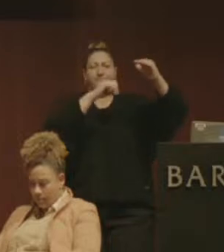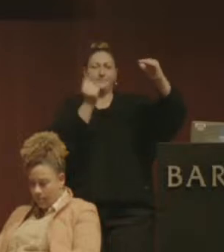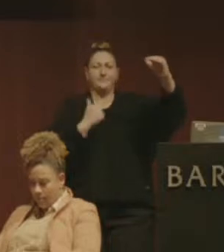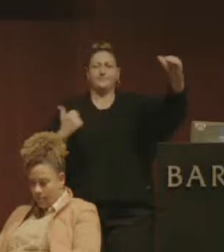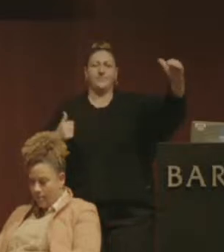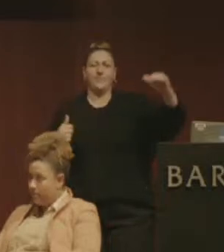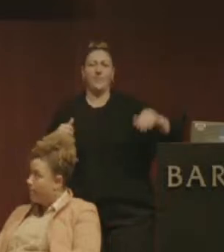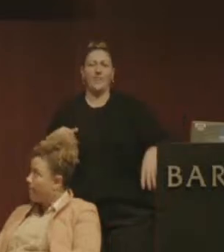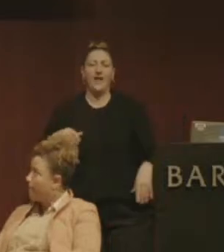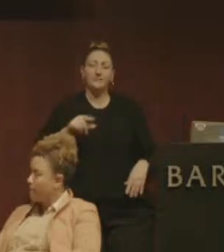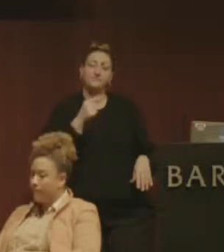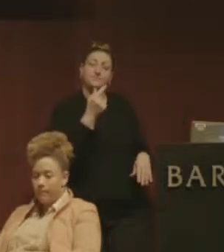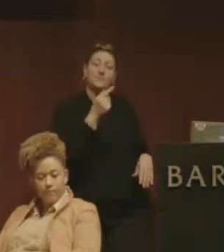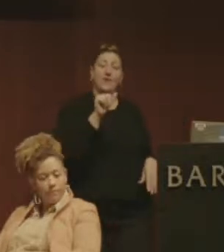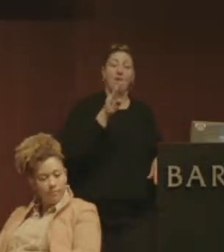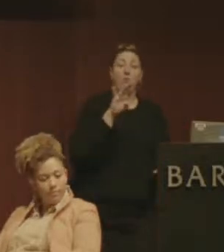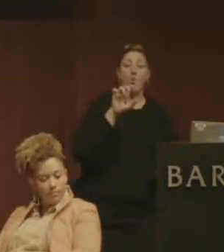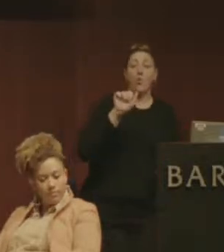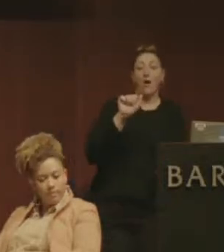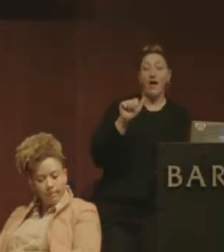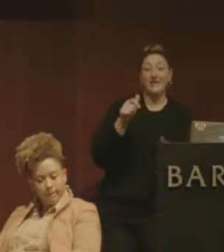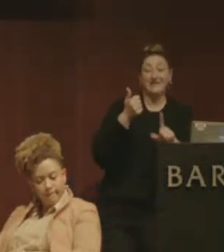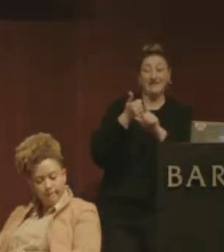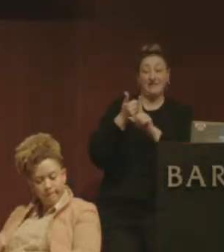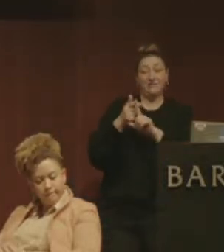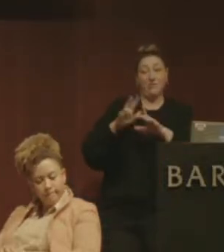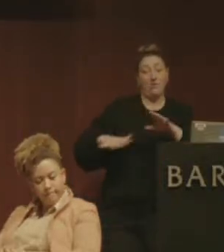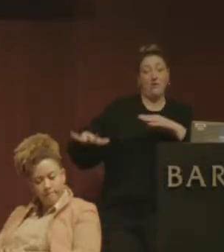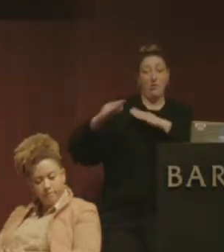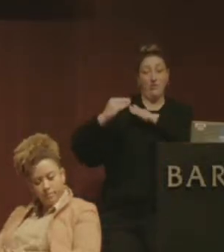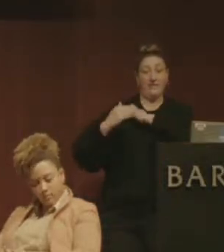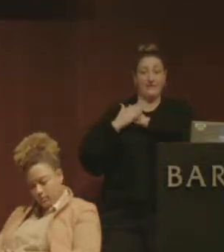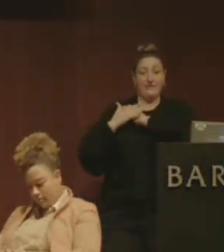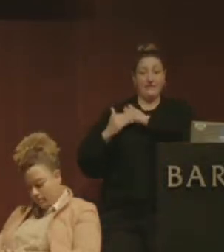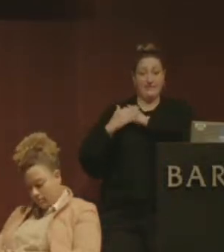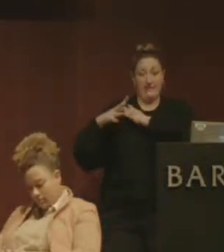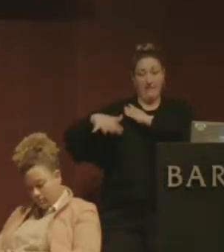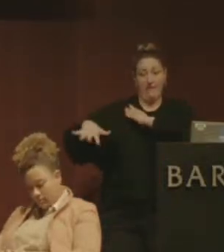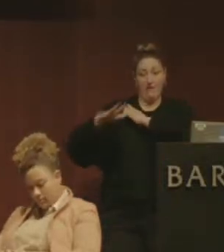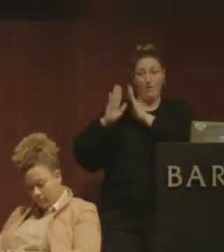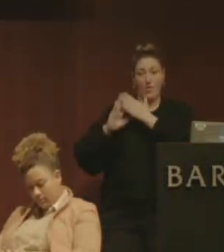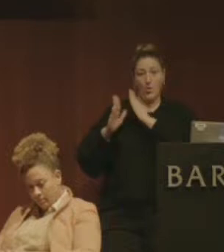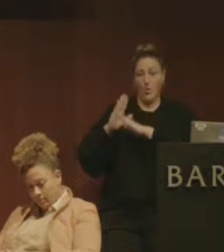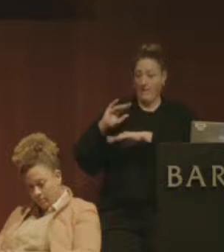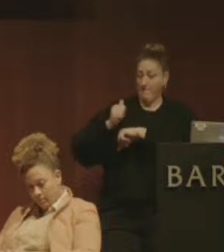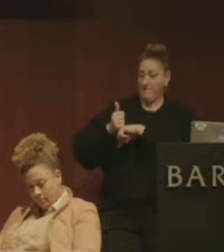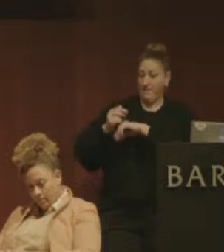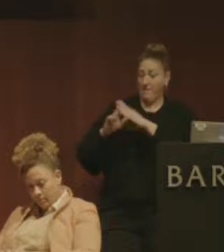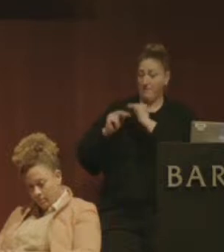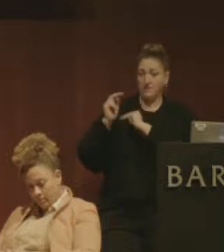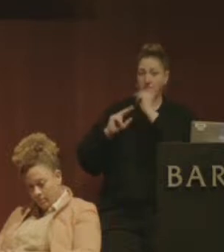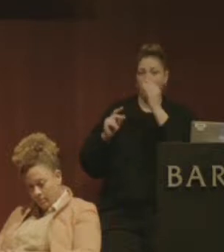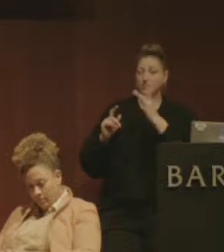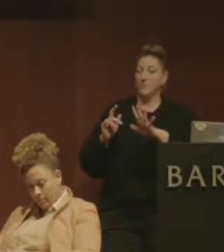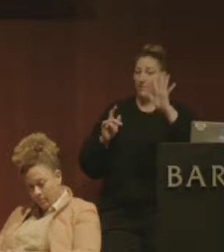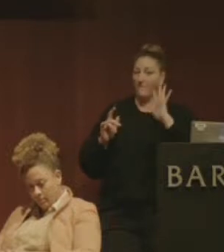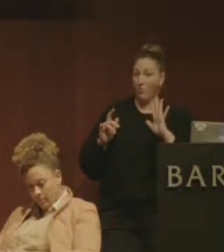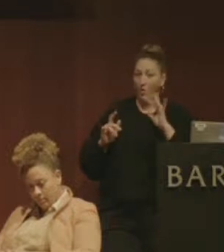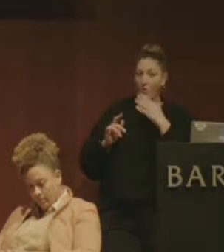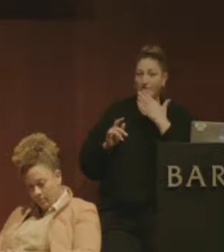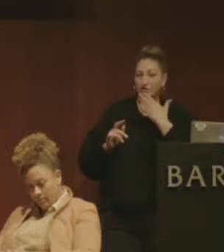is located next to another seaside community, Solar do Unão, built on the lands of a former sugar refinery.